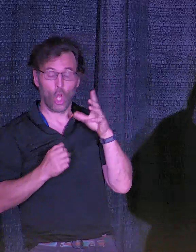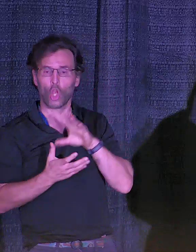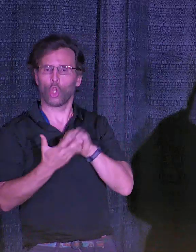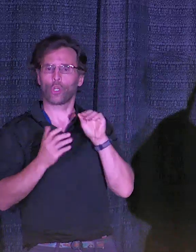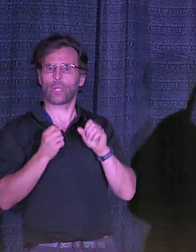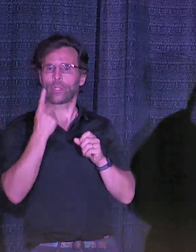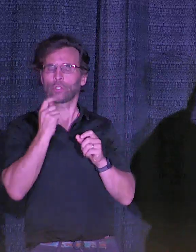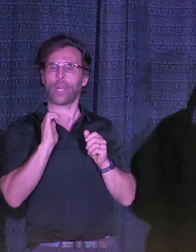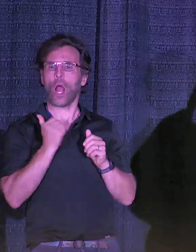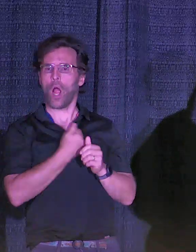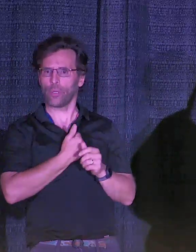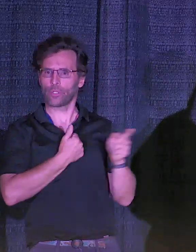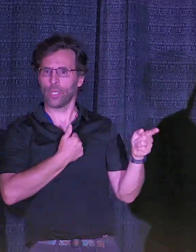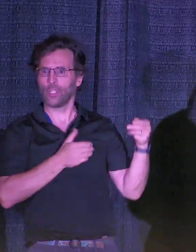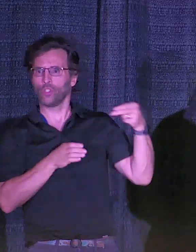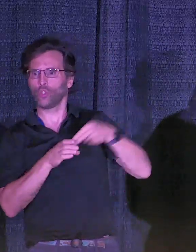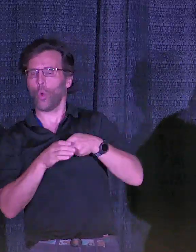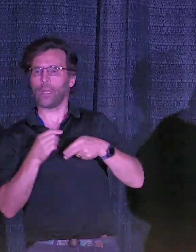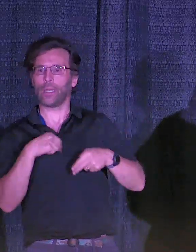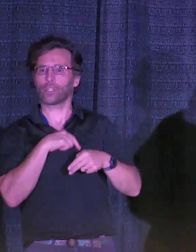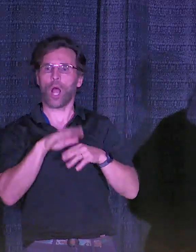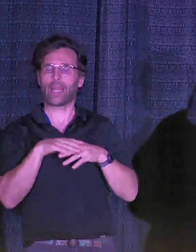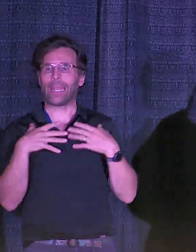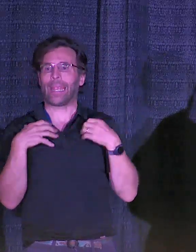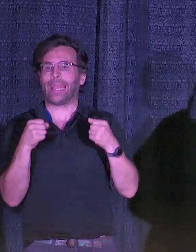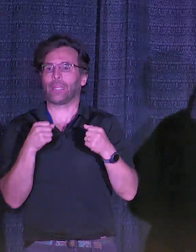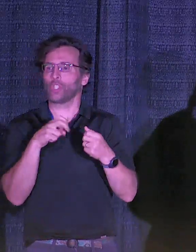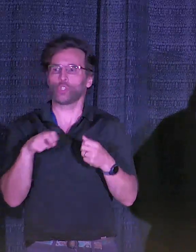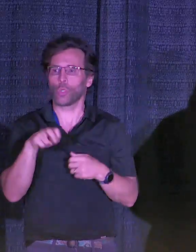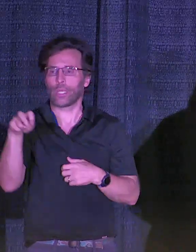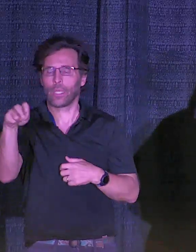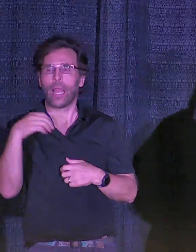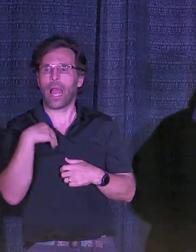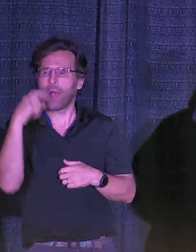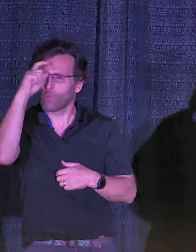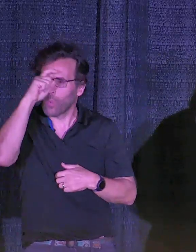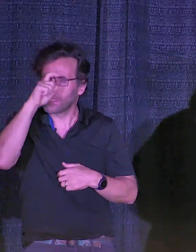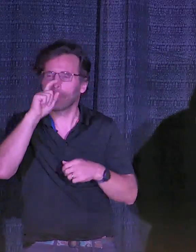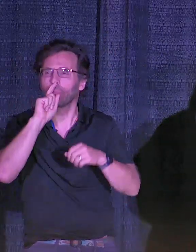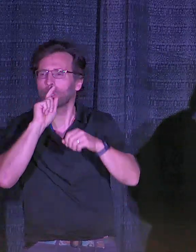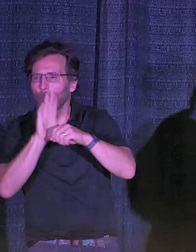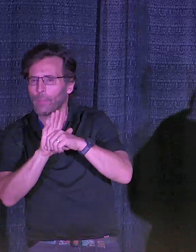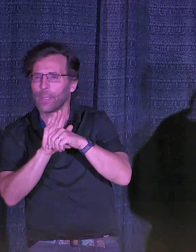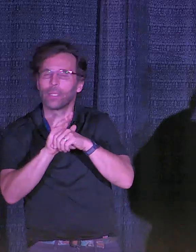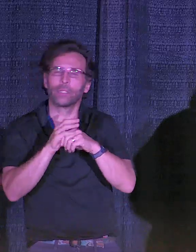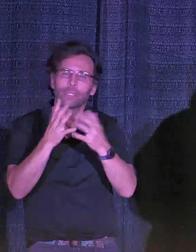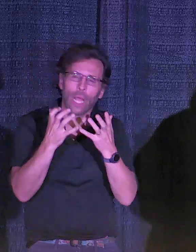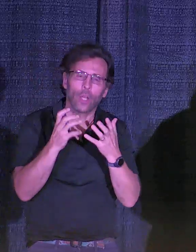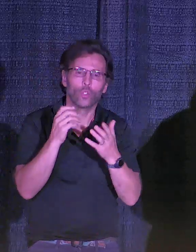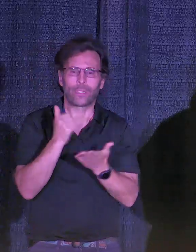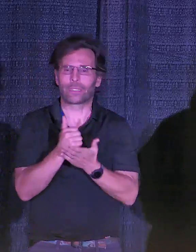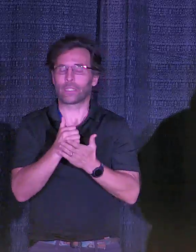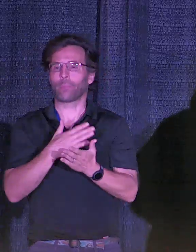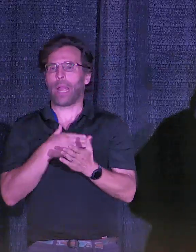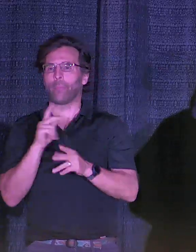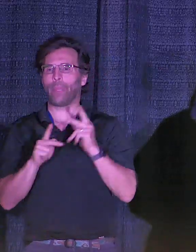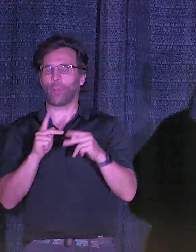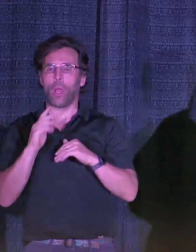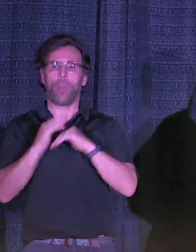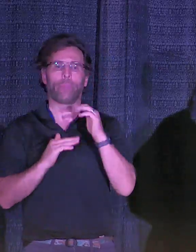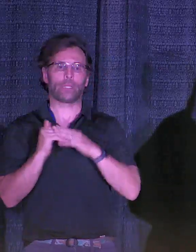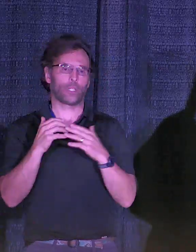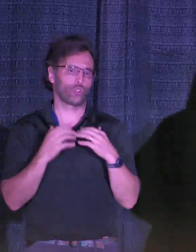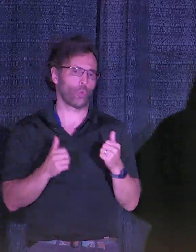ours. She has joined us on our healing journey, and has the wisdom, commitment, and desire to assist my people in building a